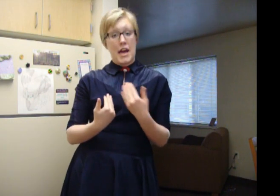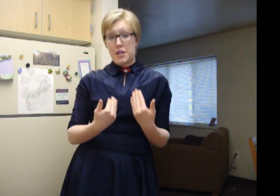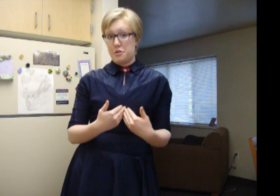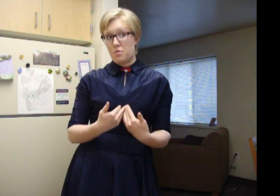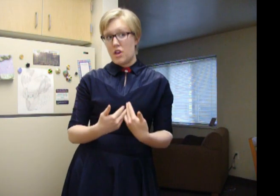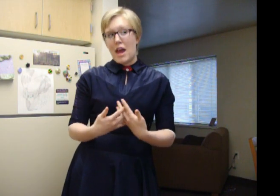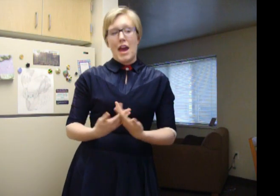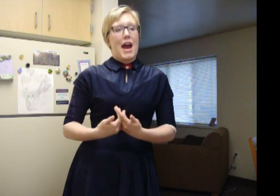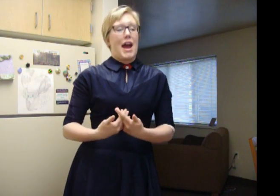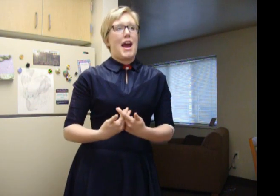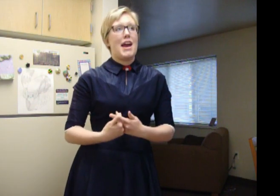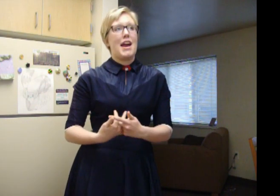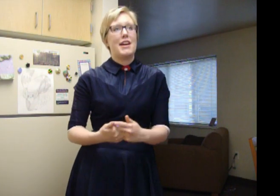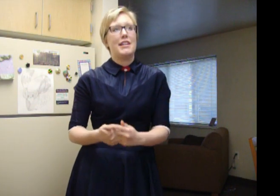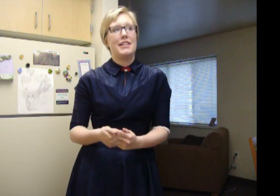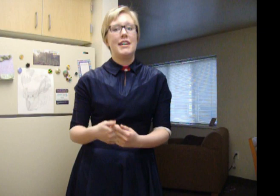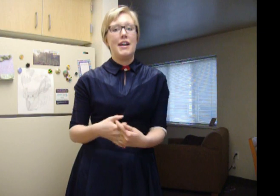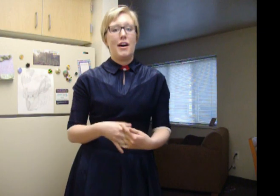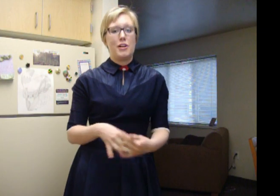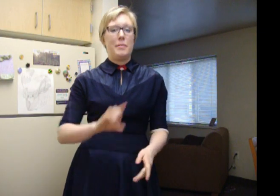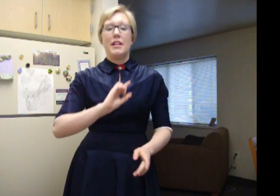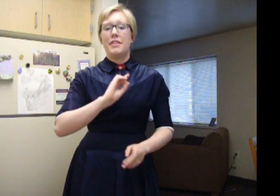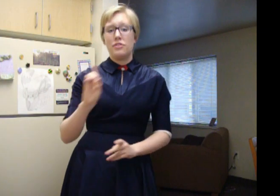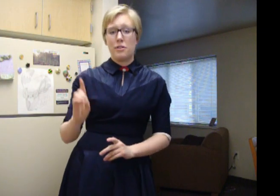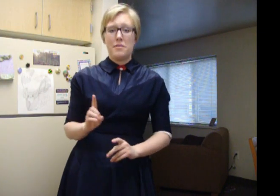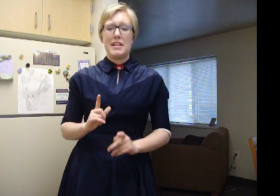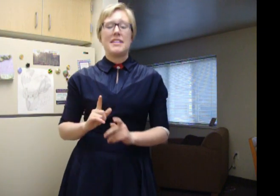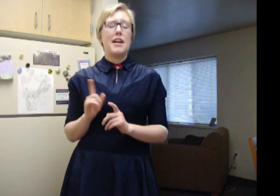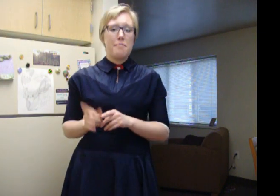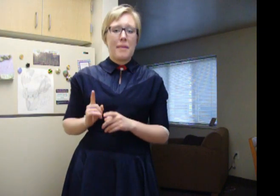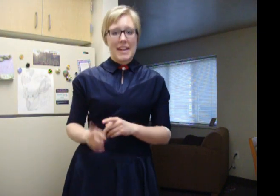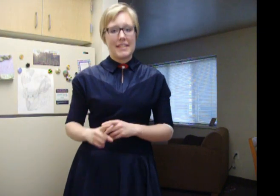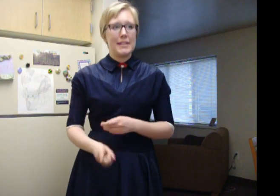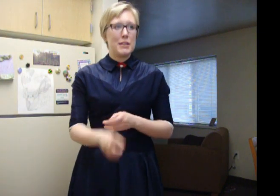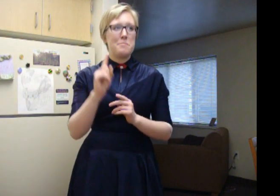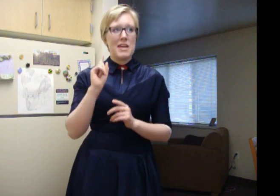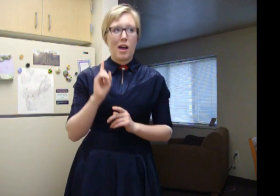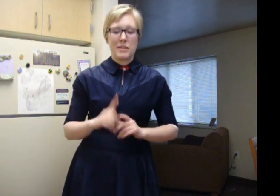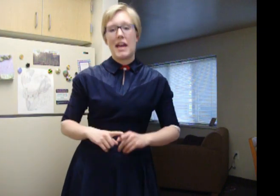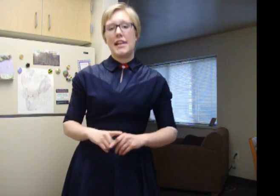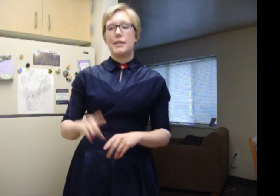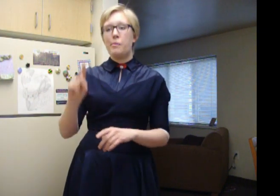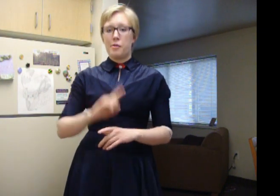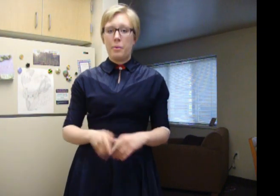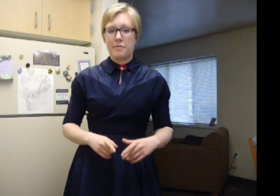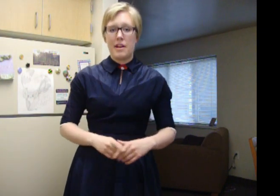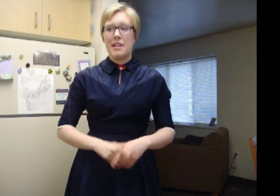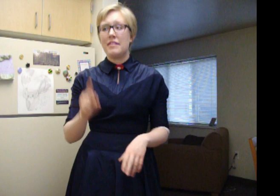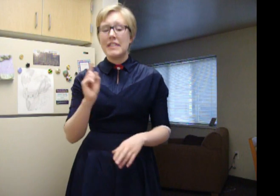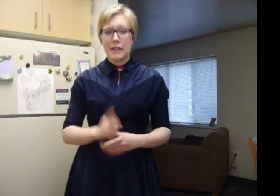do." And this girlfriend has every right to be upset with her boyfriend if he said